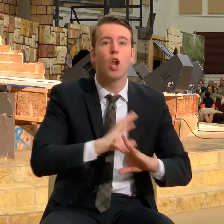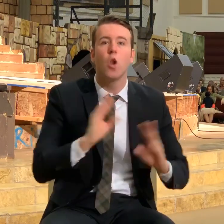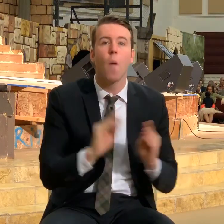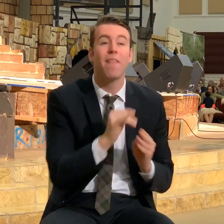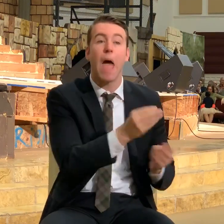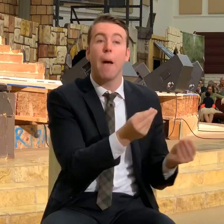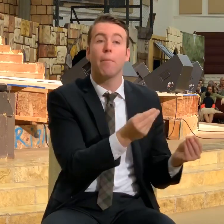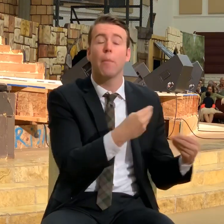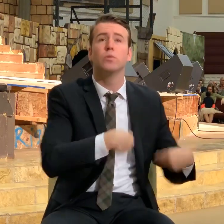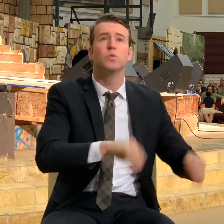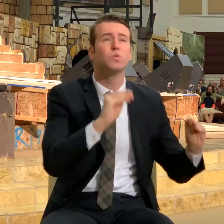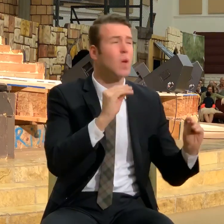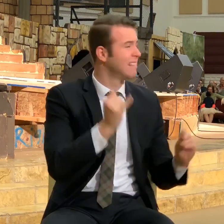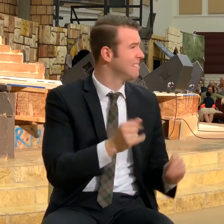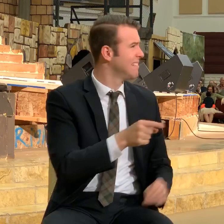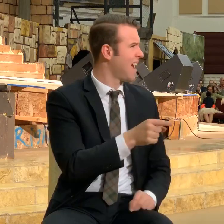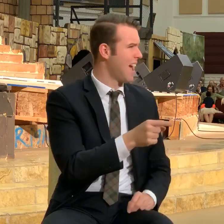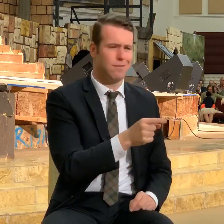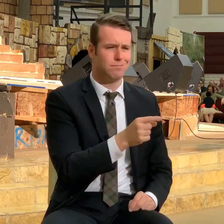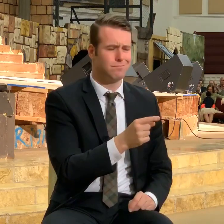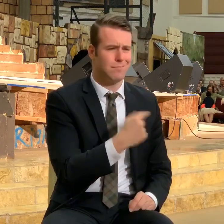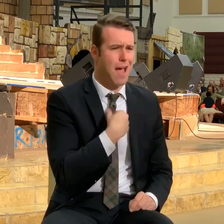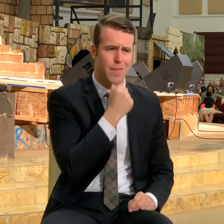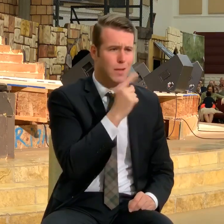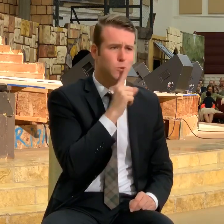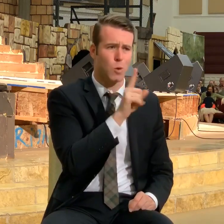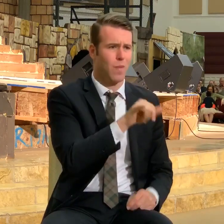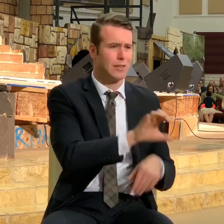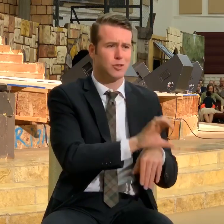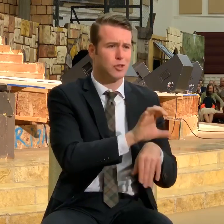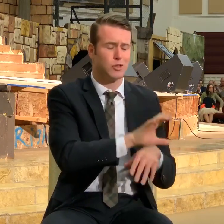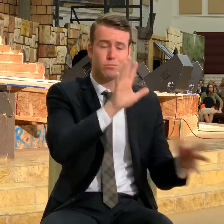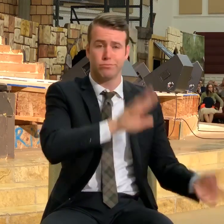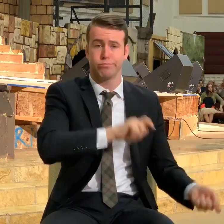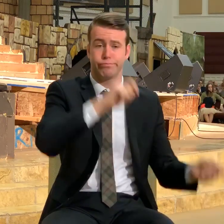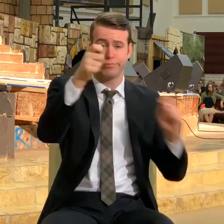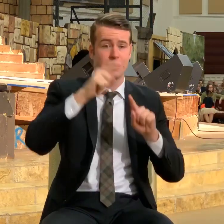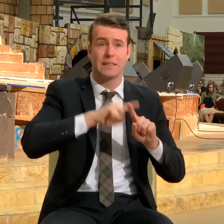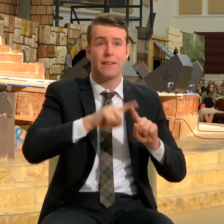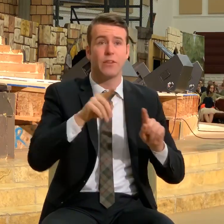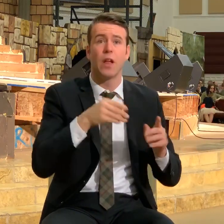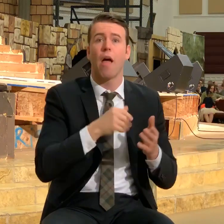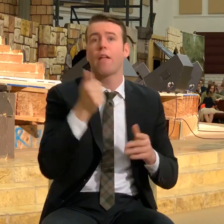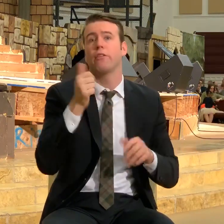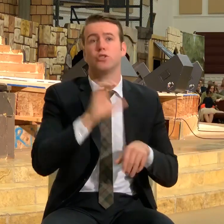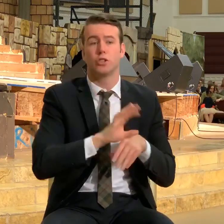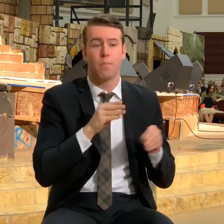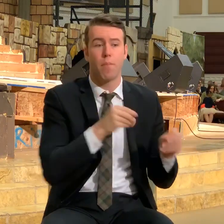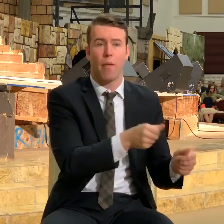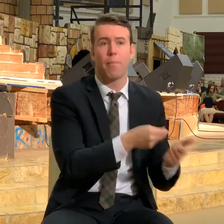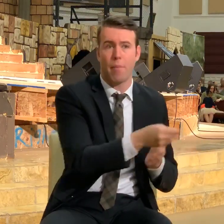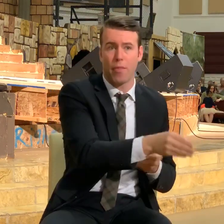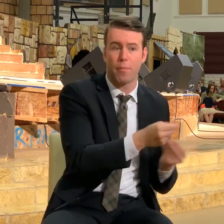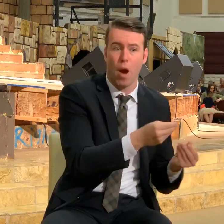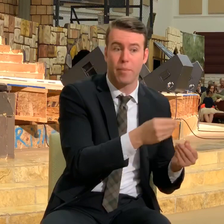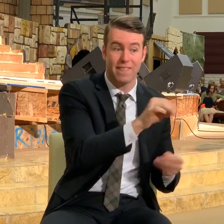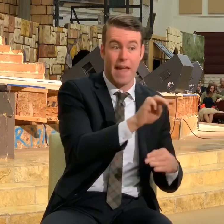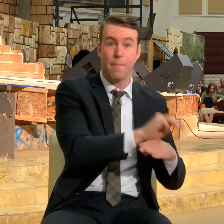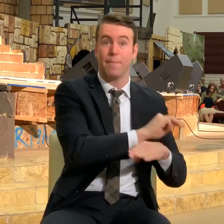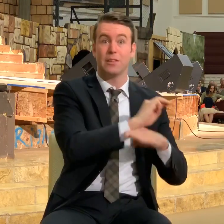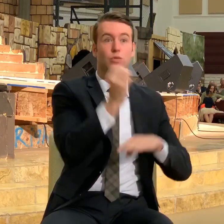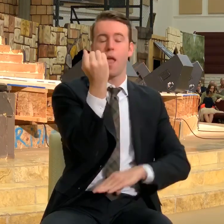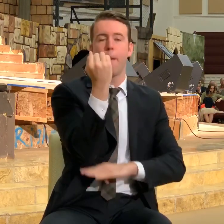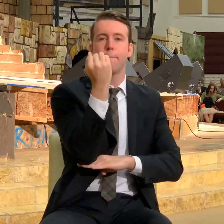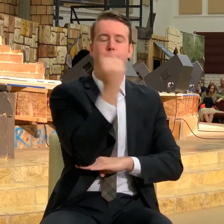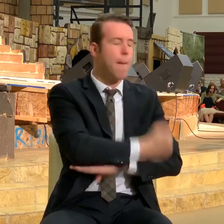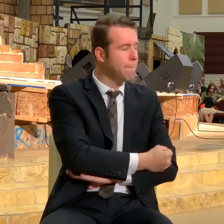property was sold. And I think now I don't even know what that church is. It's a whole different group. Bought the property, moved on. And that ministry